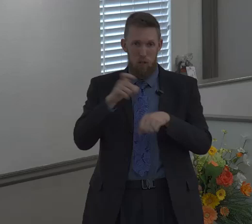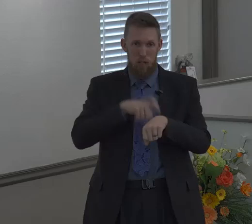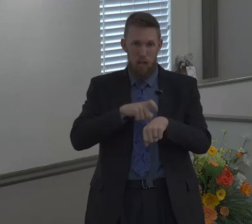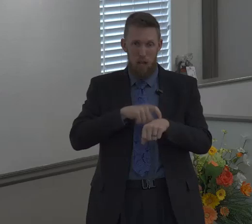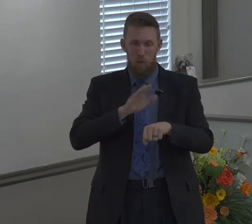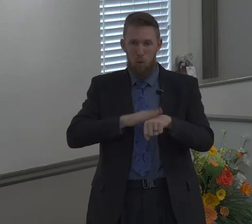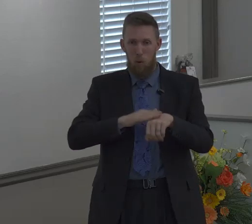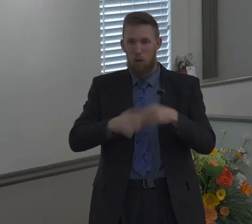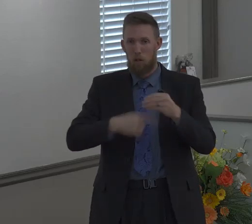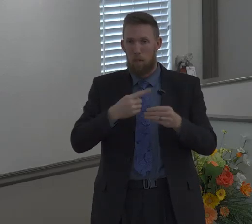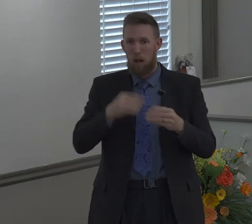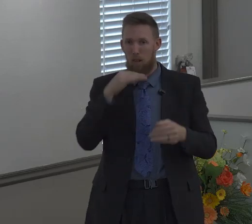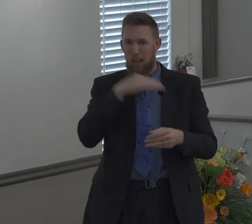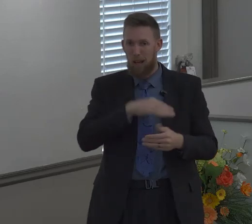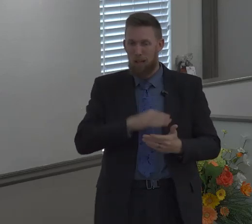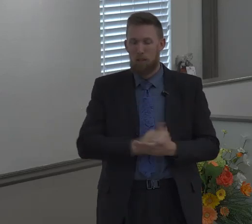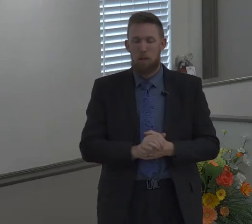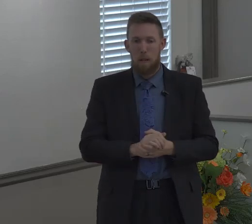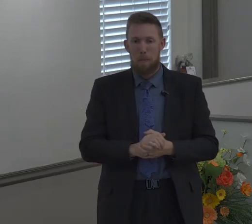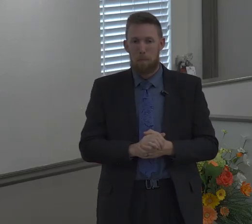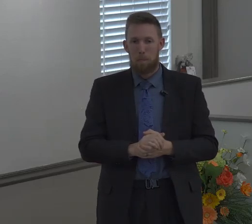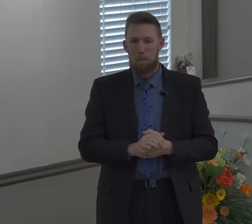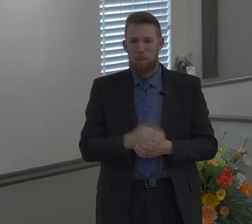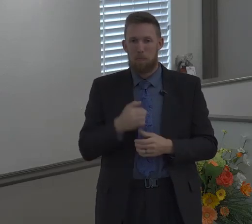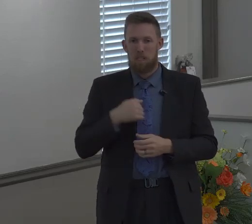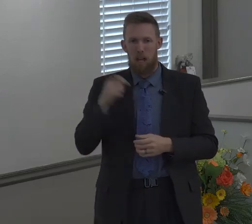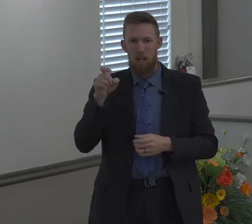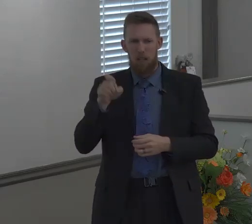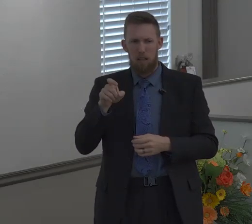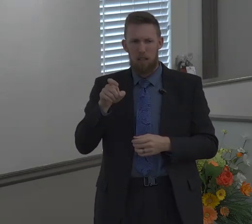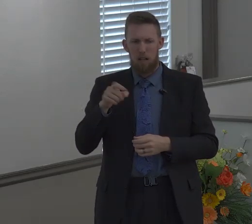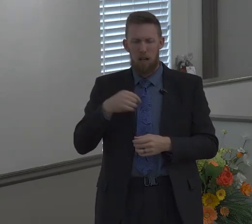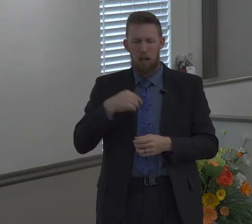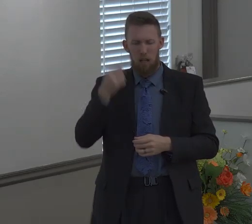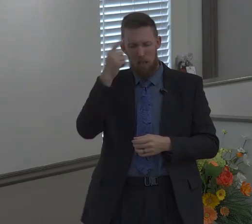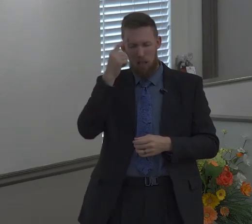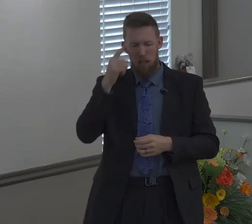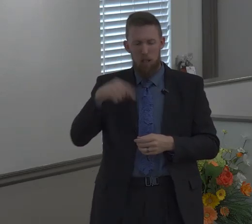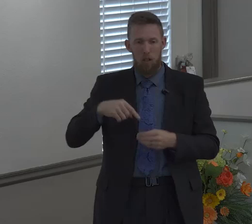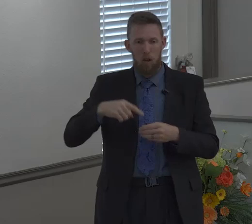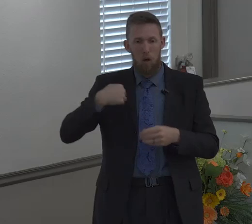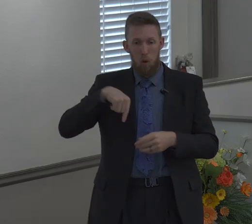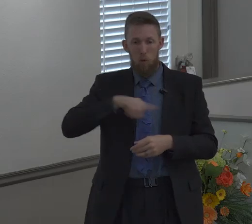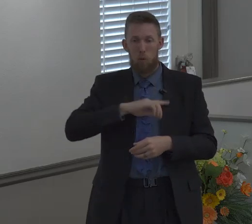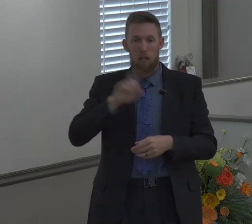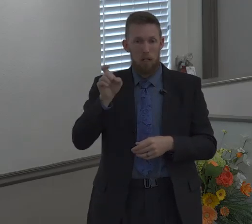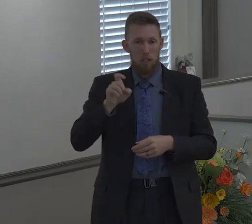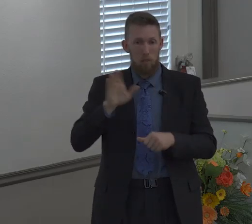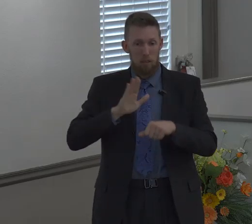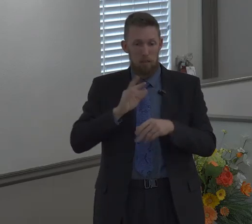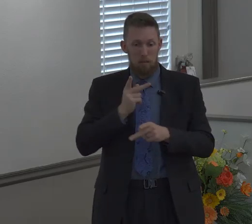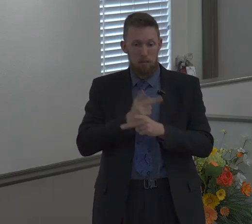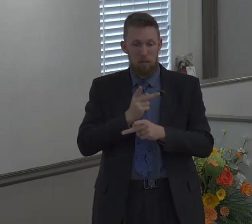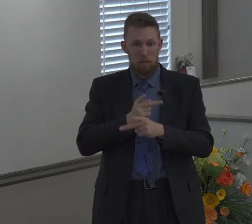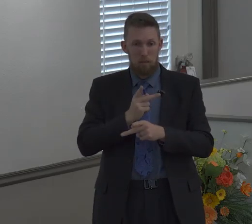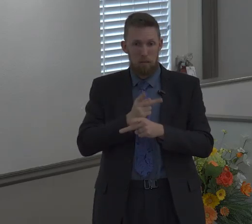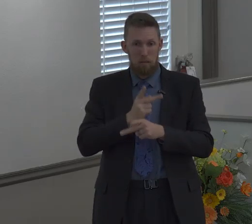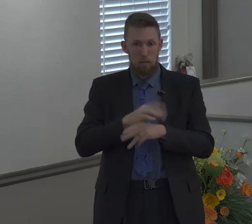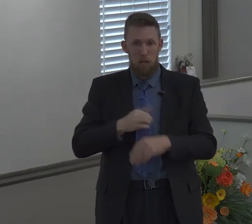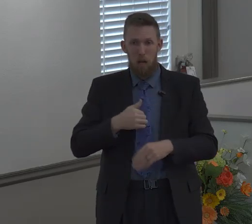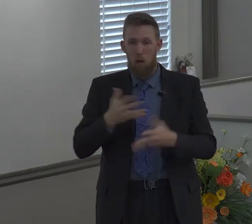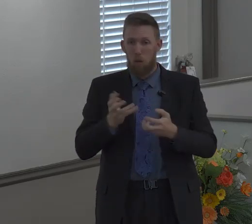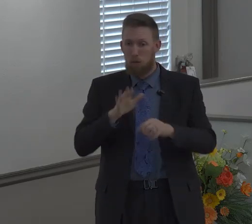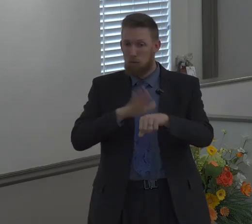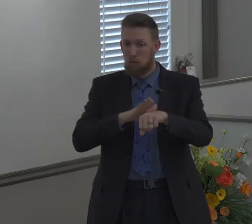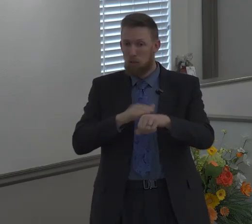need to be aware of this. Because, beloved, I believe that we are in the latter times. In fact, I know we are.